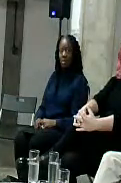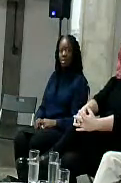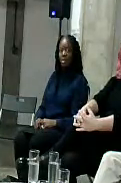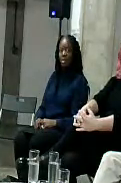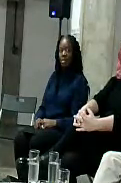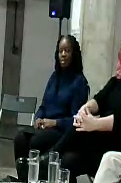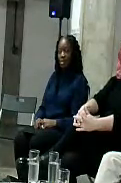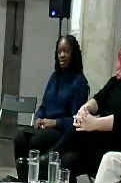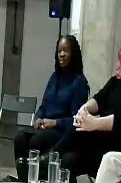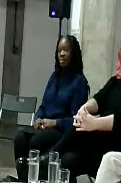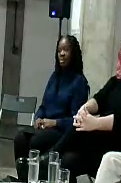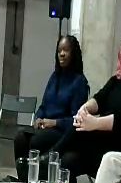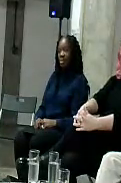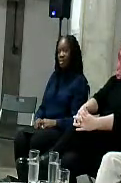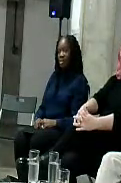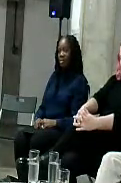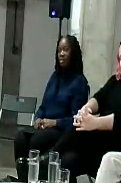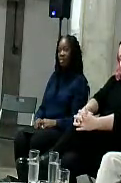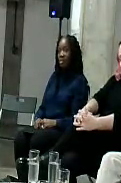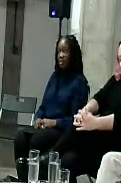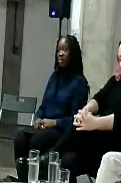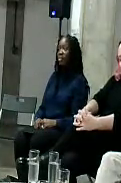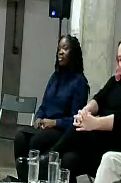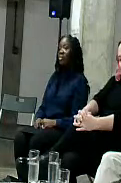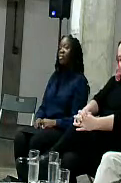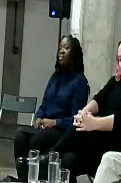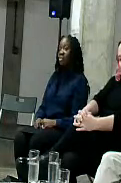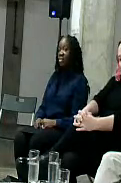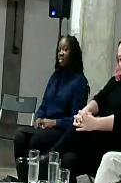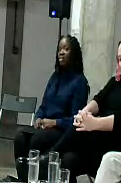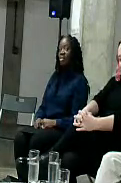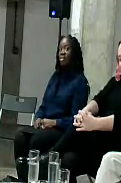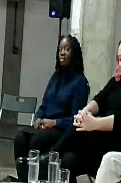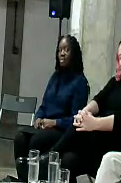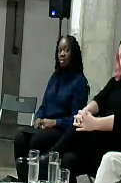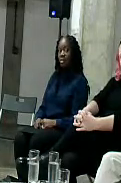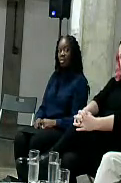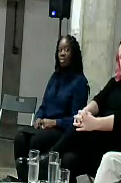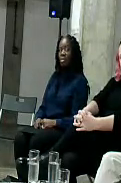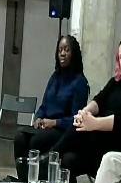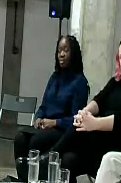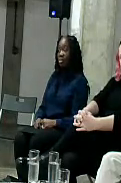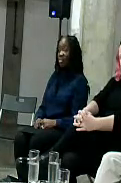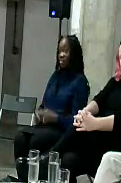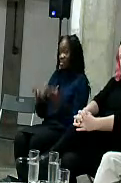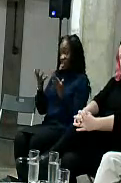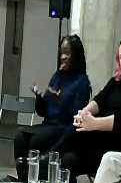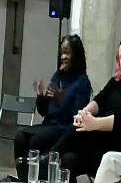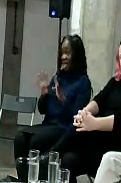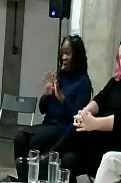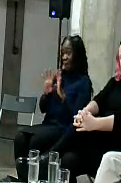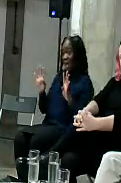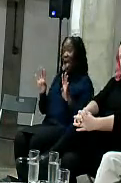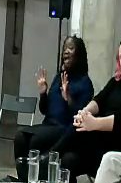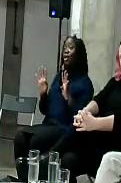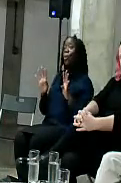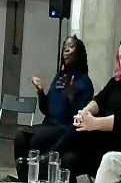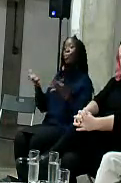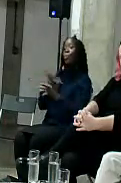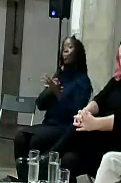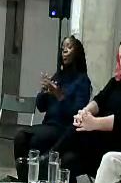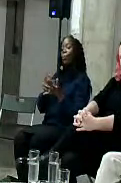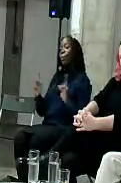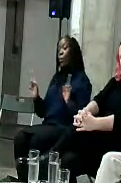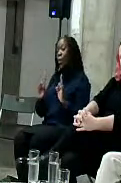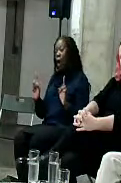So yeah, I wanted to just quickly introduce the kind of idea for this panel and for this session,